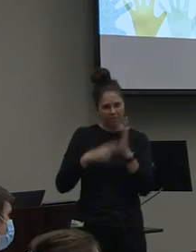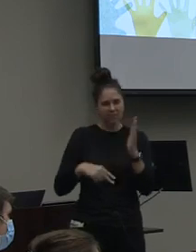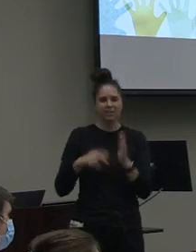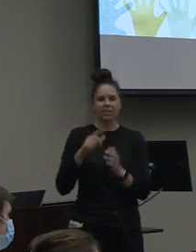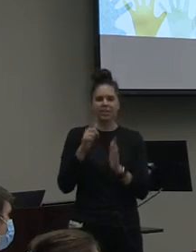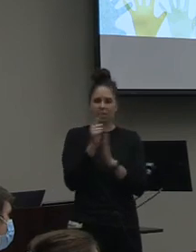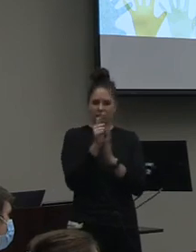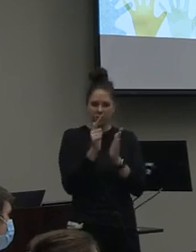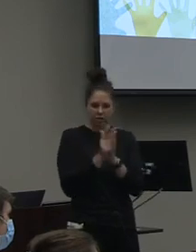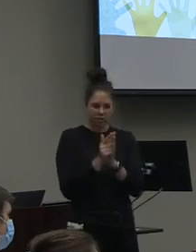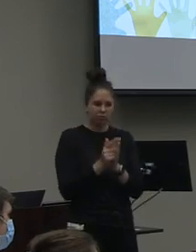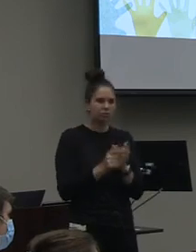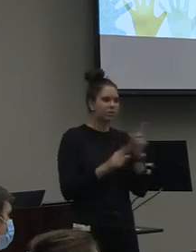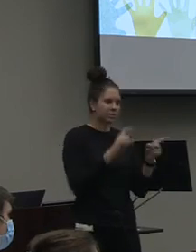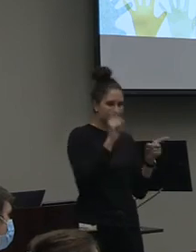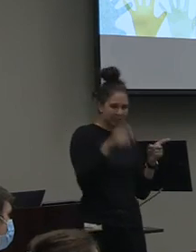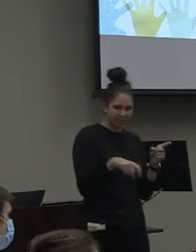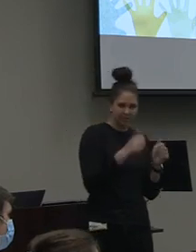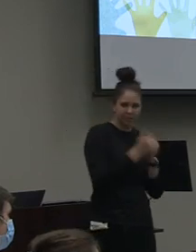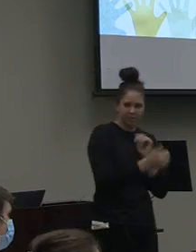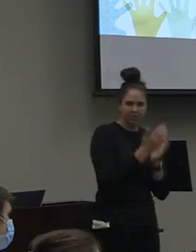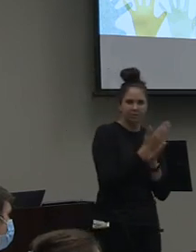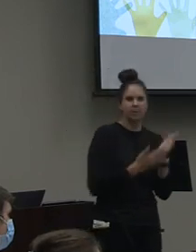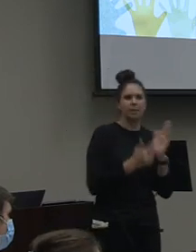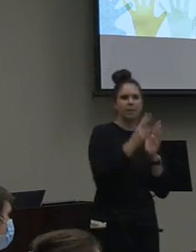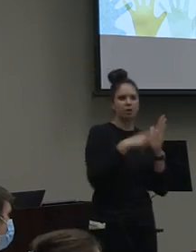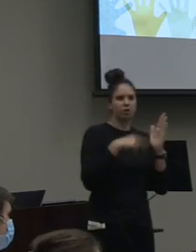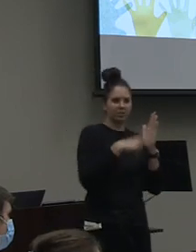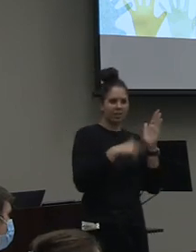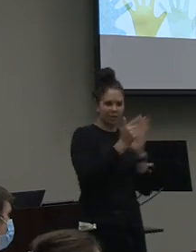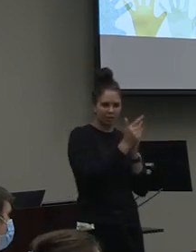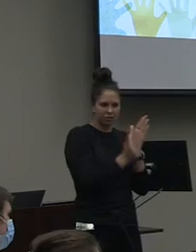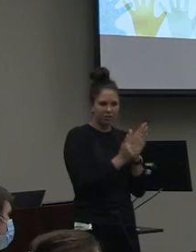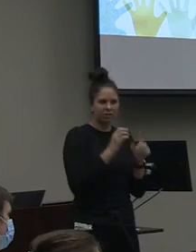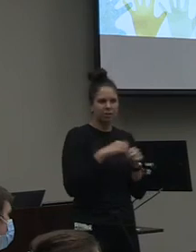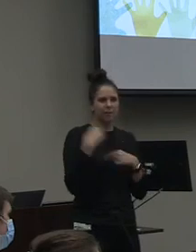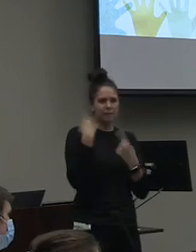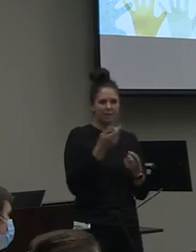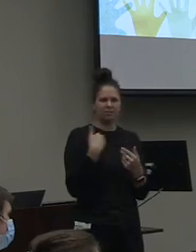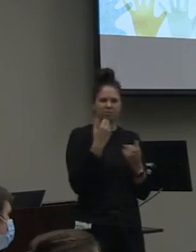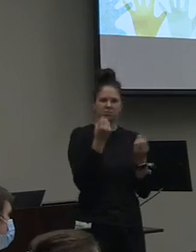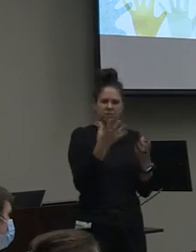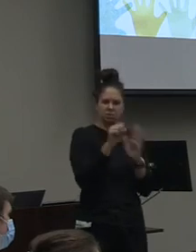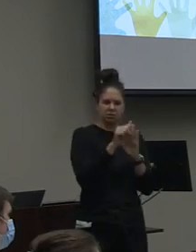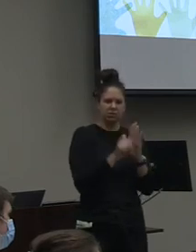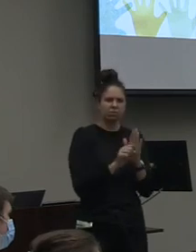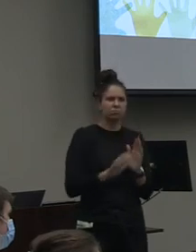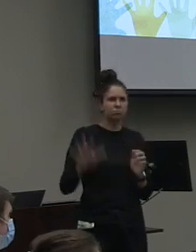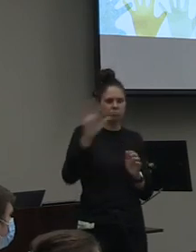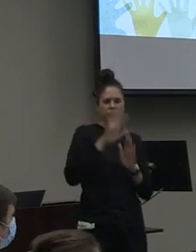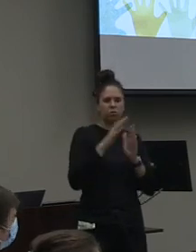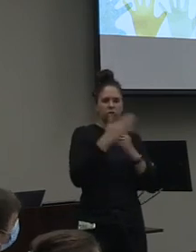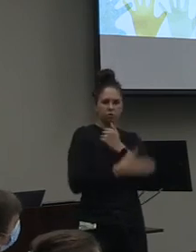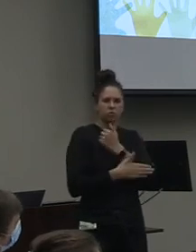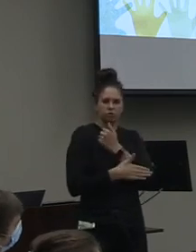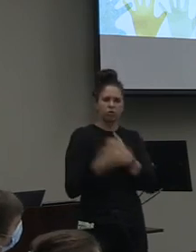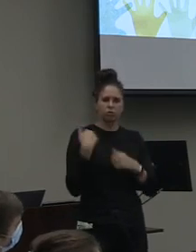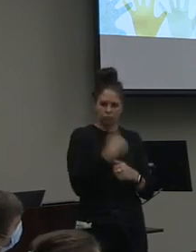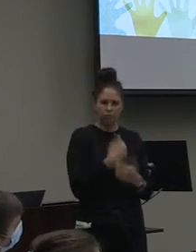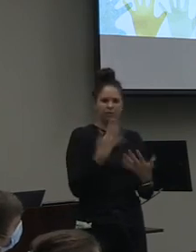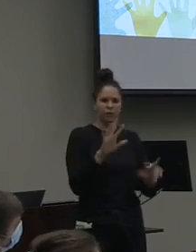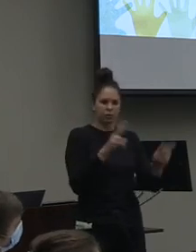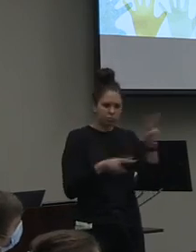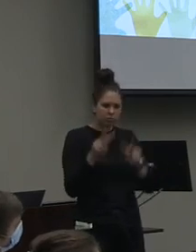has passed some literacy legislation in the past. So I think there are lots of states across the country that we have looked at and we continue to look